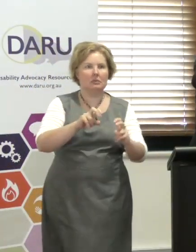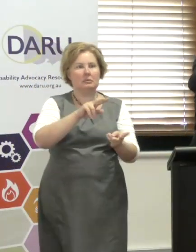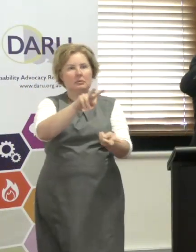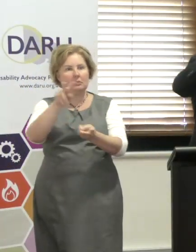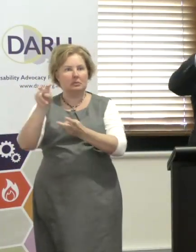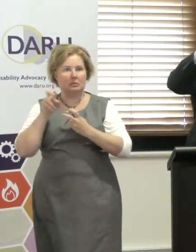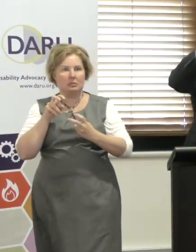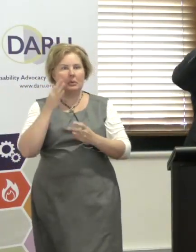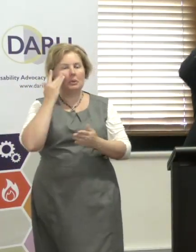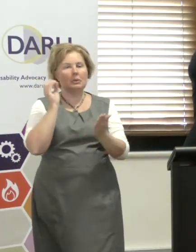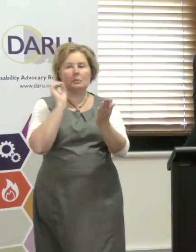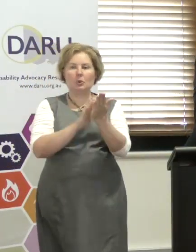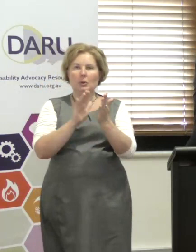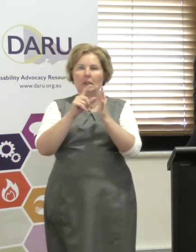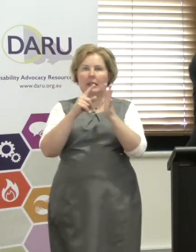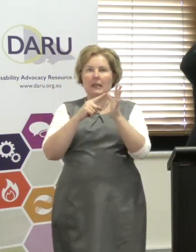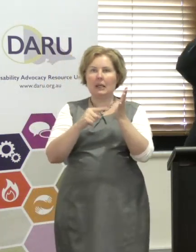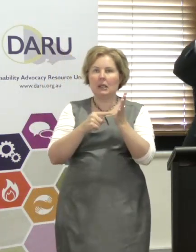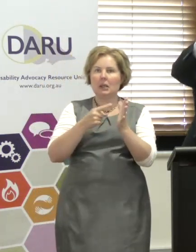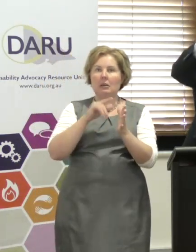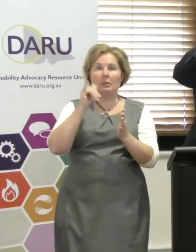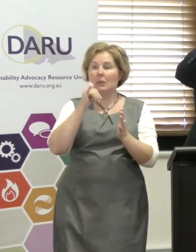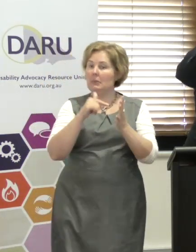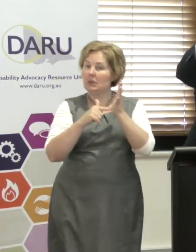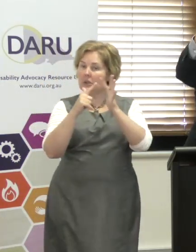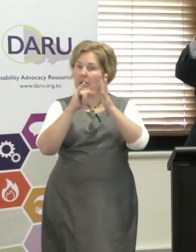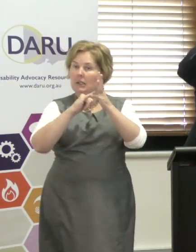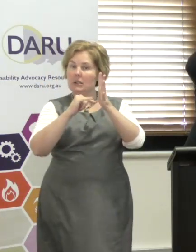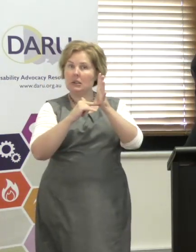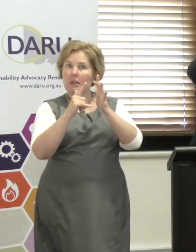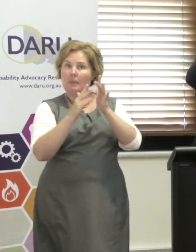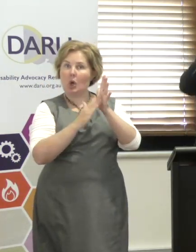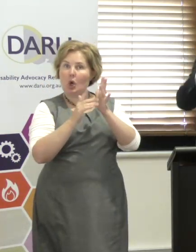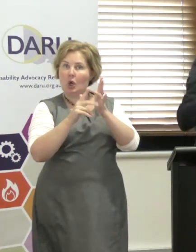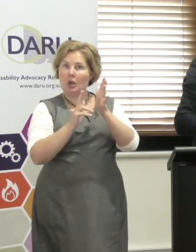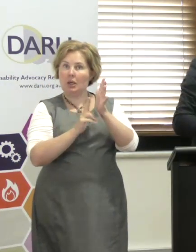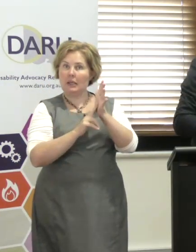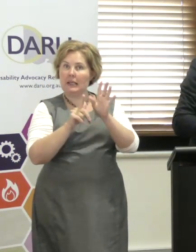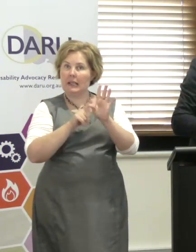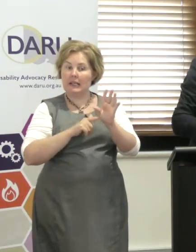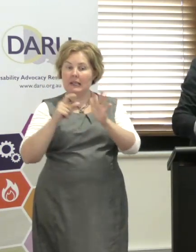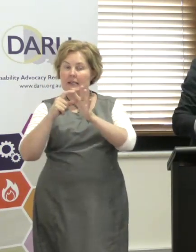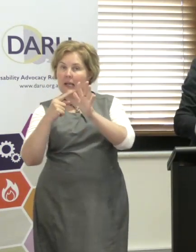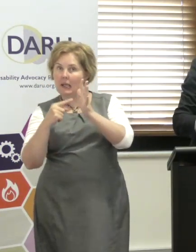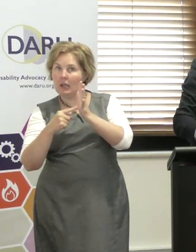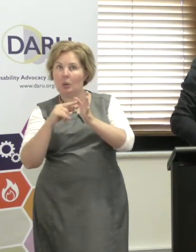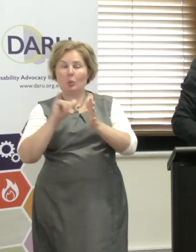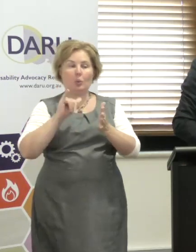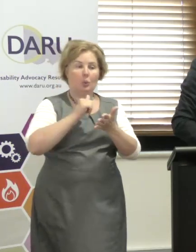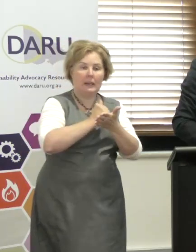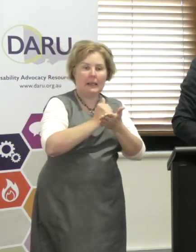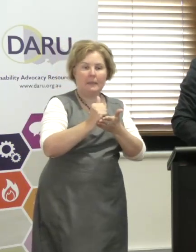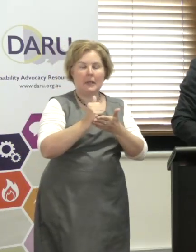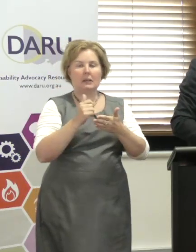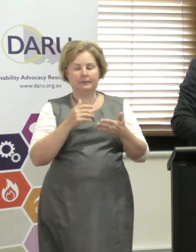it's testimonial data or it's numbers, and you start putting them into themes, one of the things that you risk